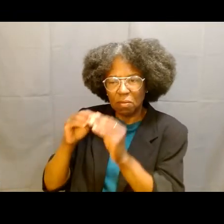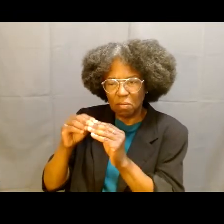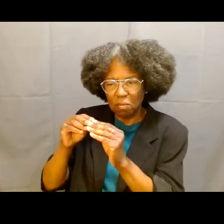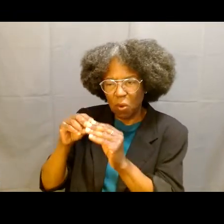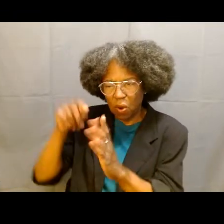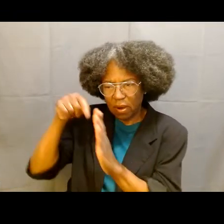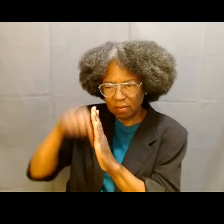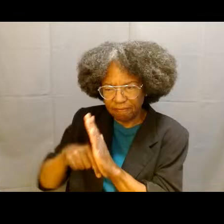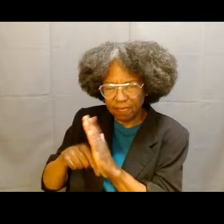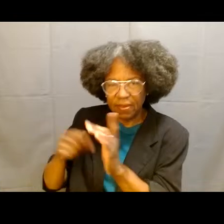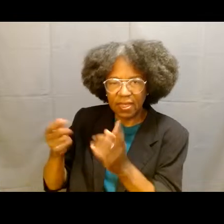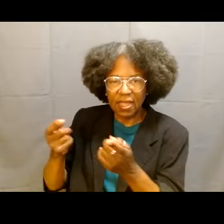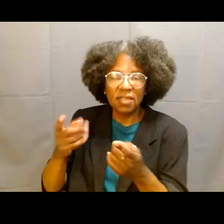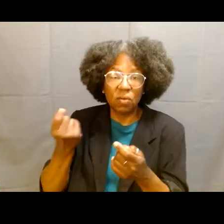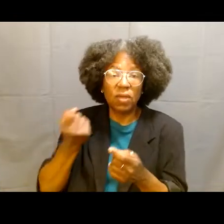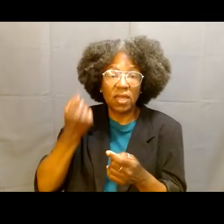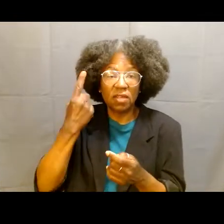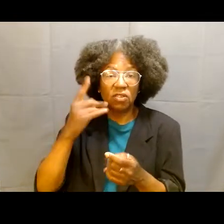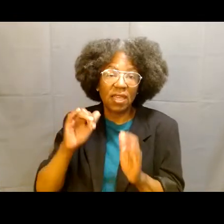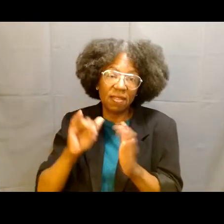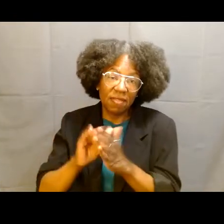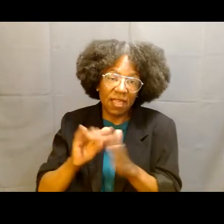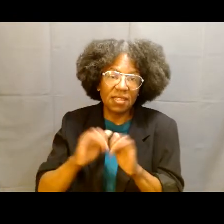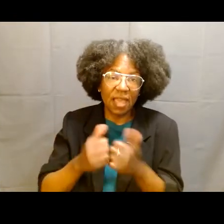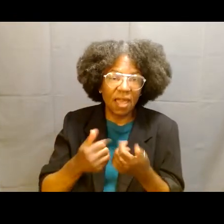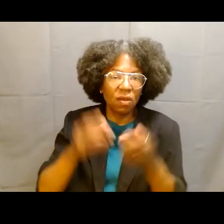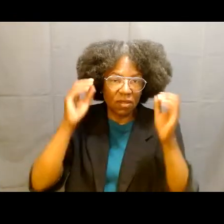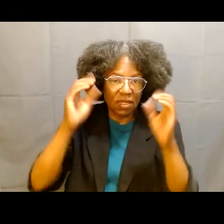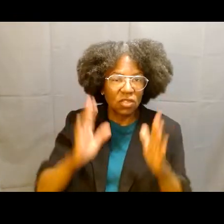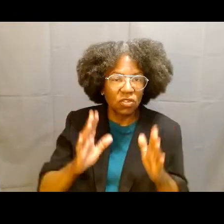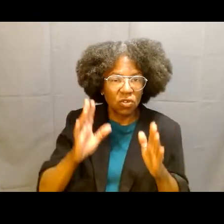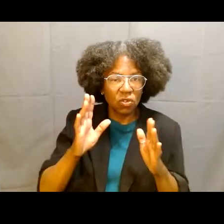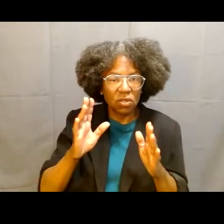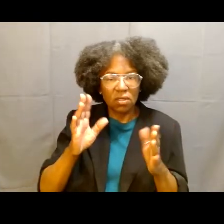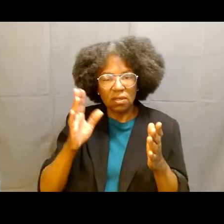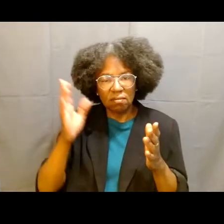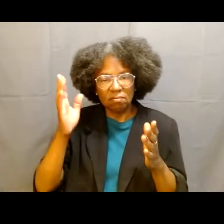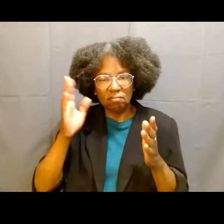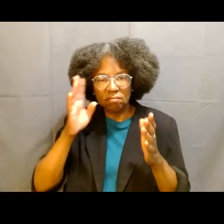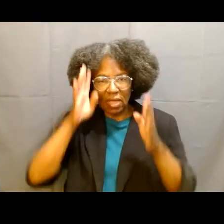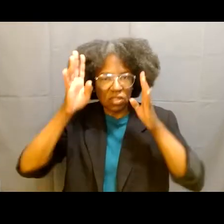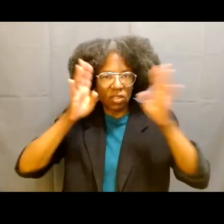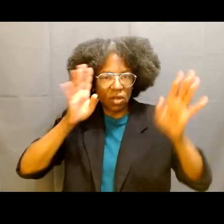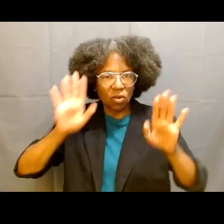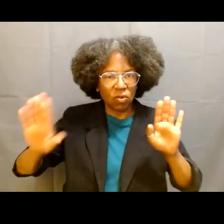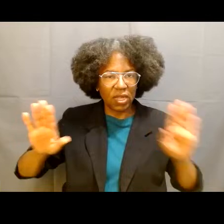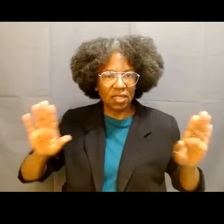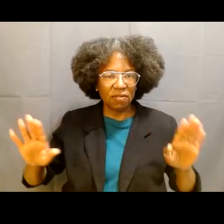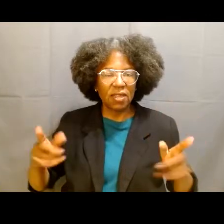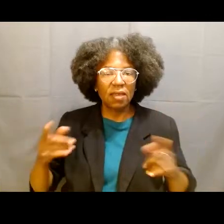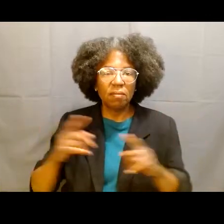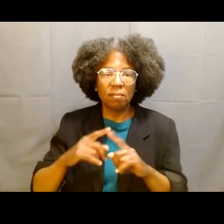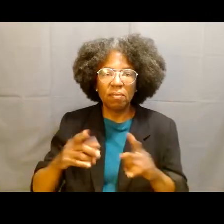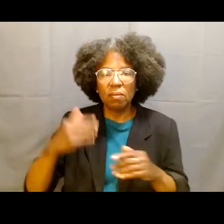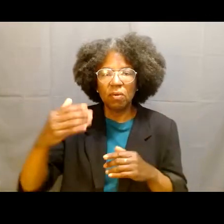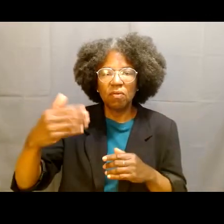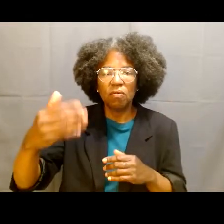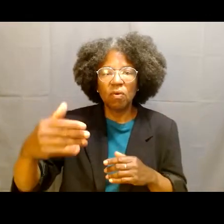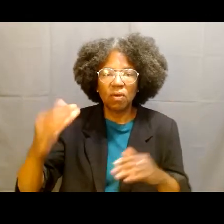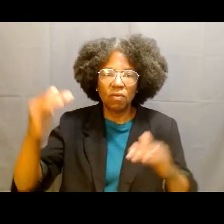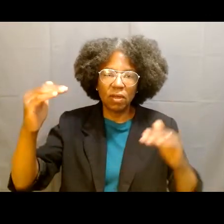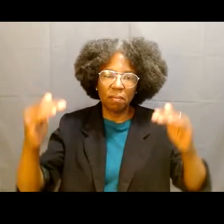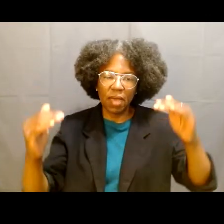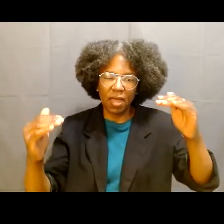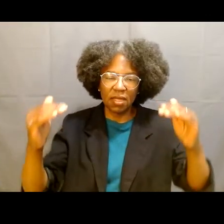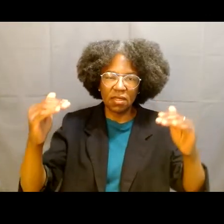how teachers are able to express themselves. That's their creativity. But again, moving forward, if there's a way that we can sort of balance out the two, I think